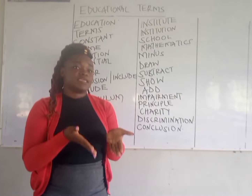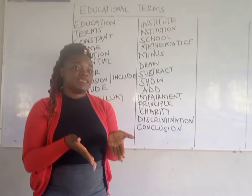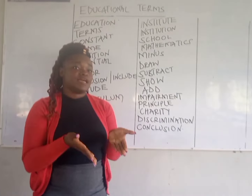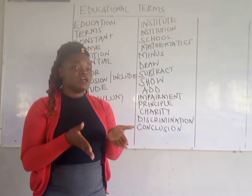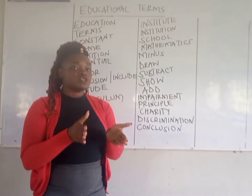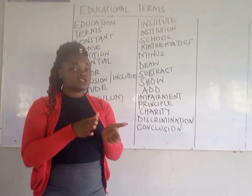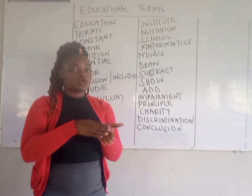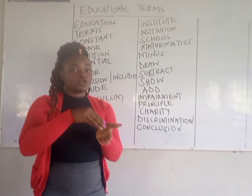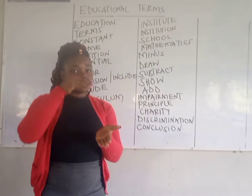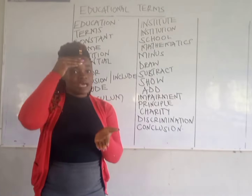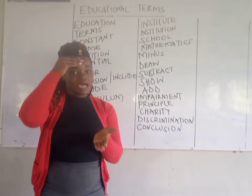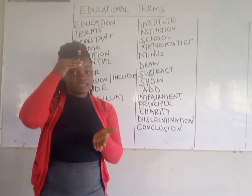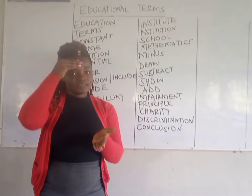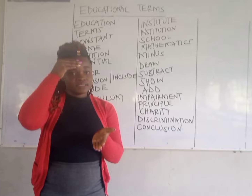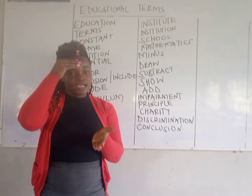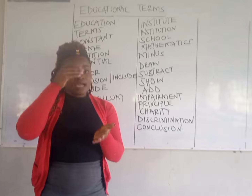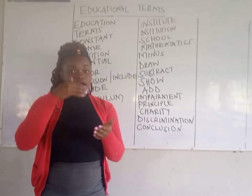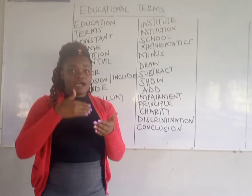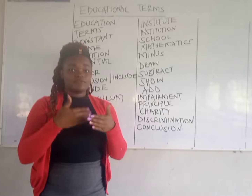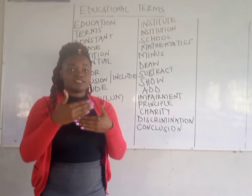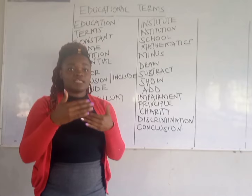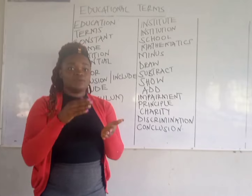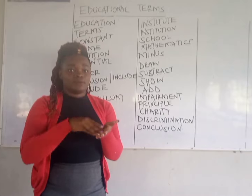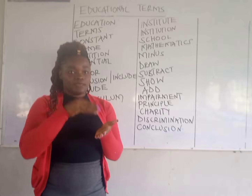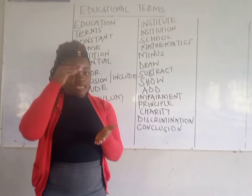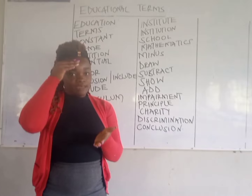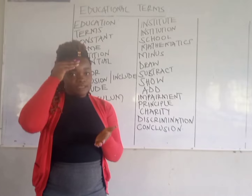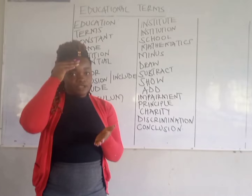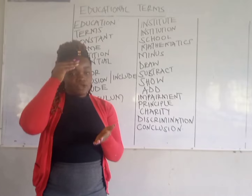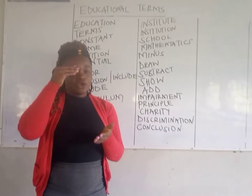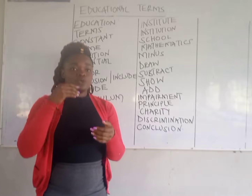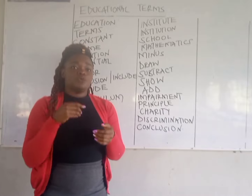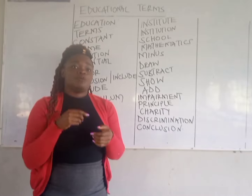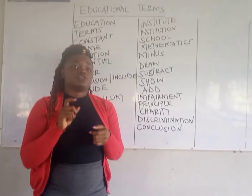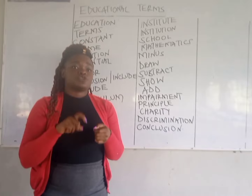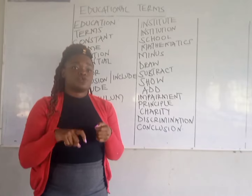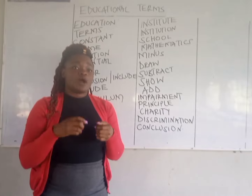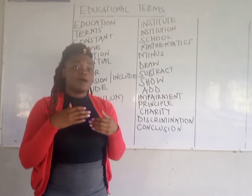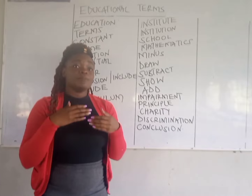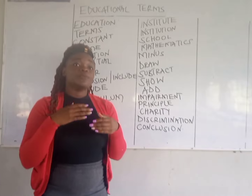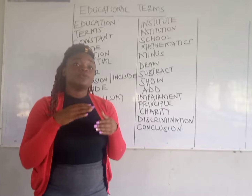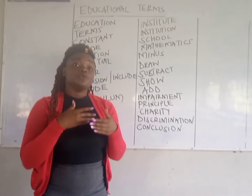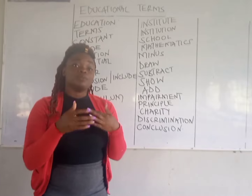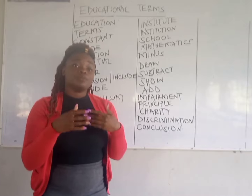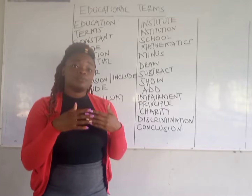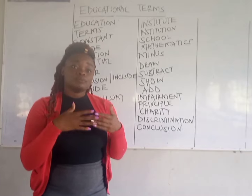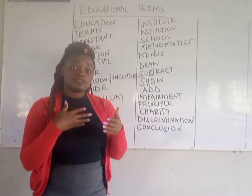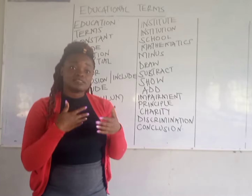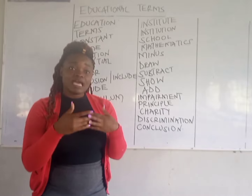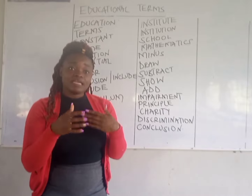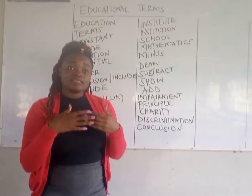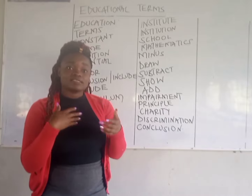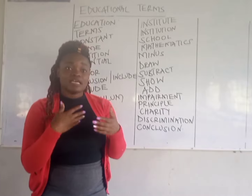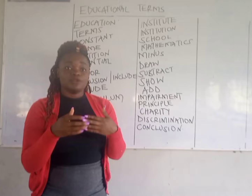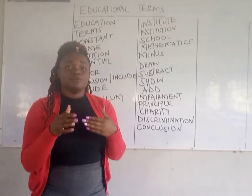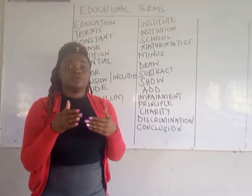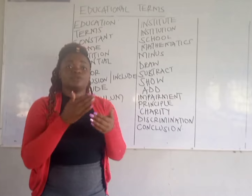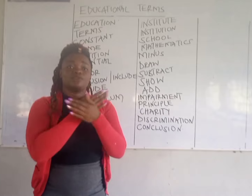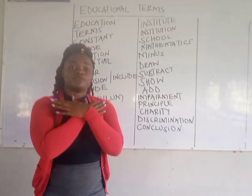here. So you learn, after learning, you make sure you sign with your